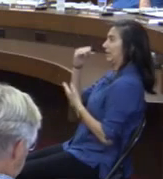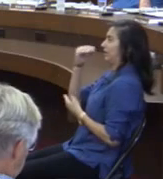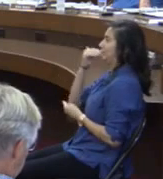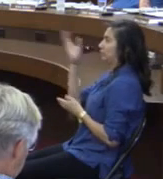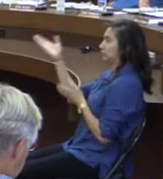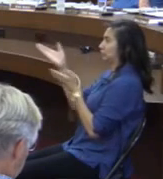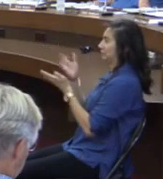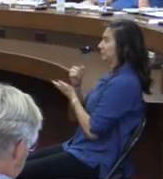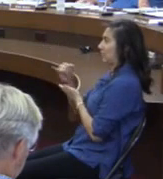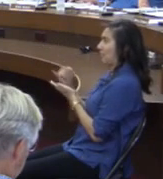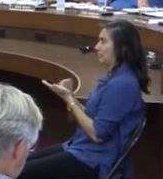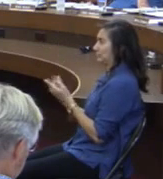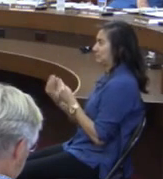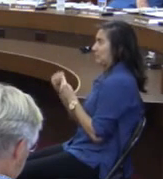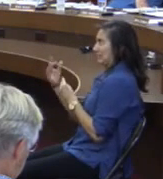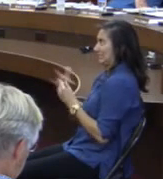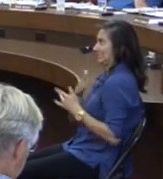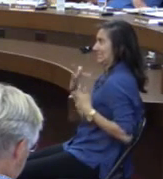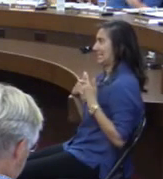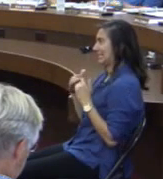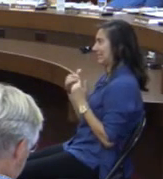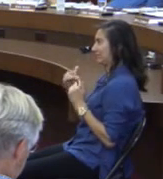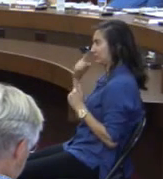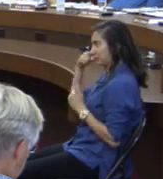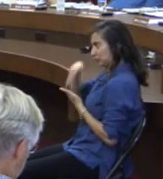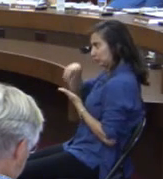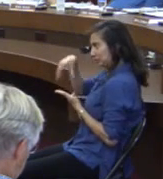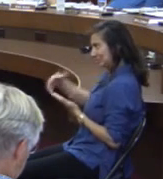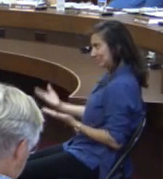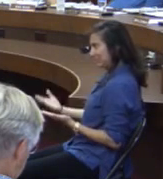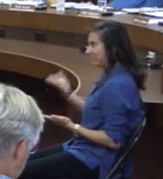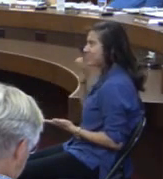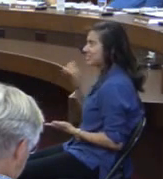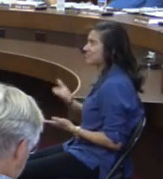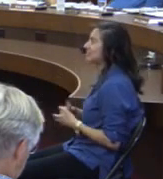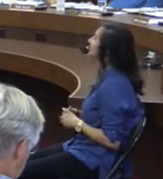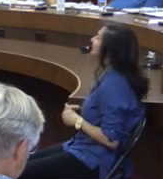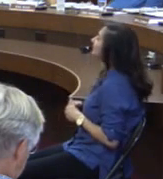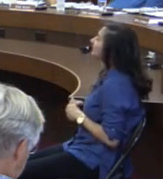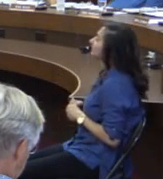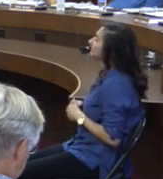some exciting levels for the students. Thank you.